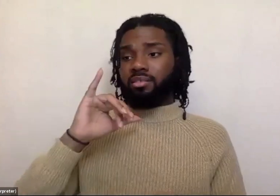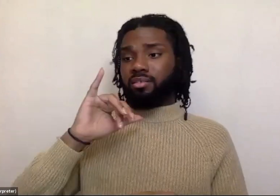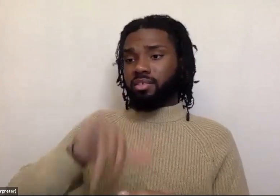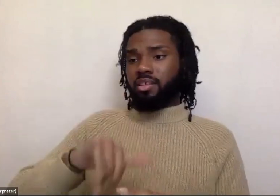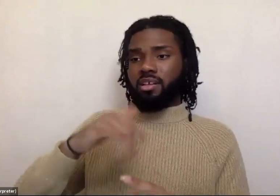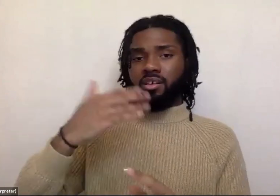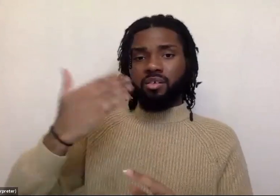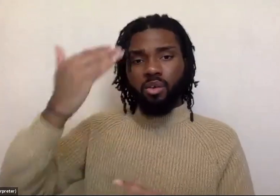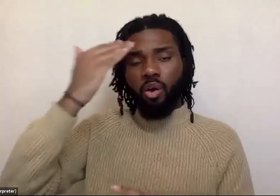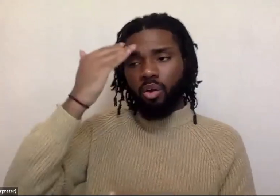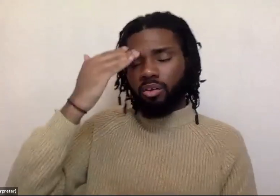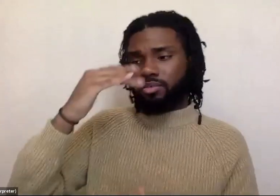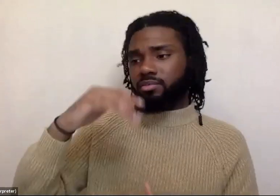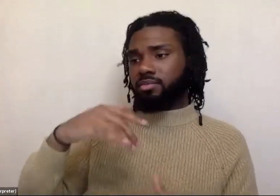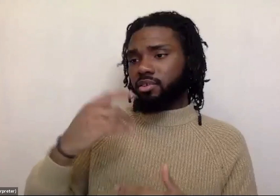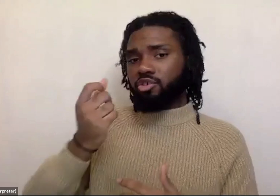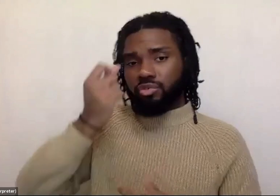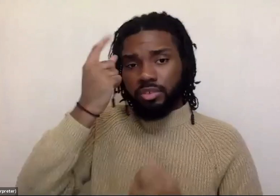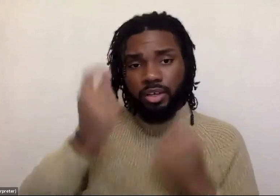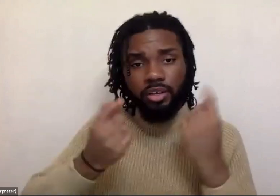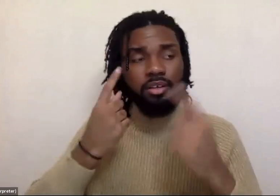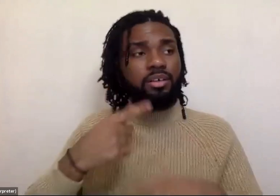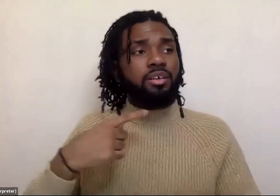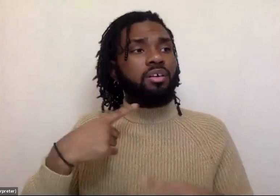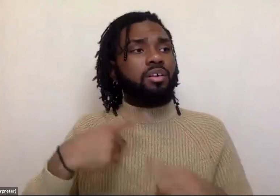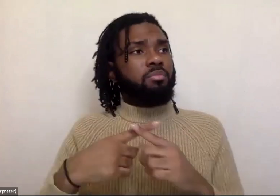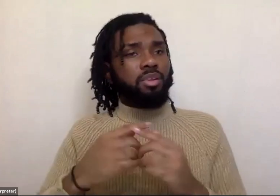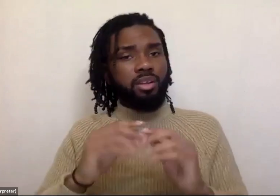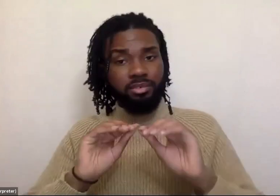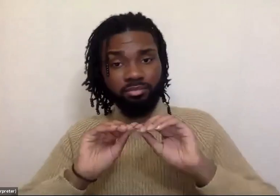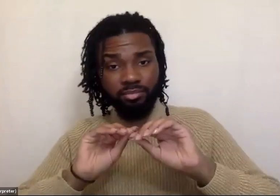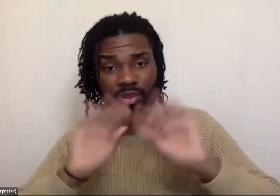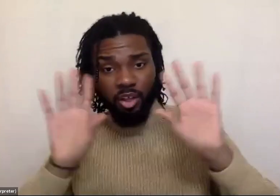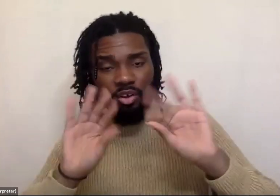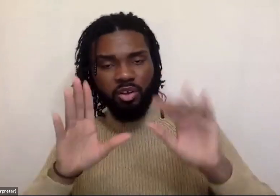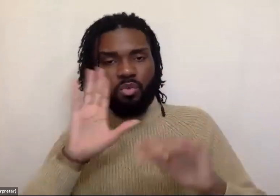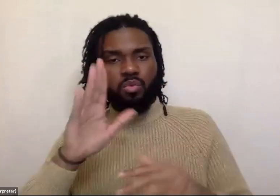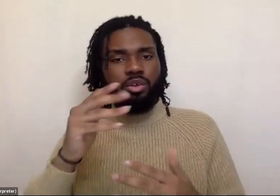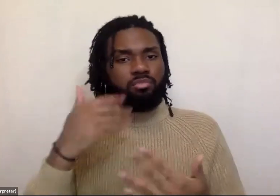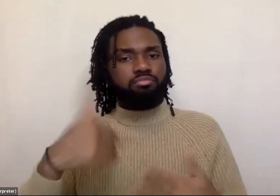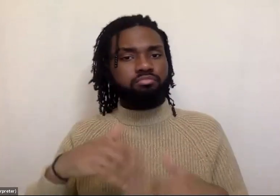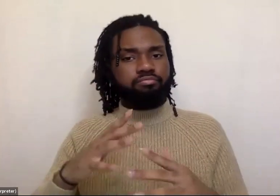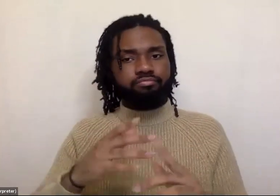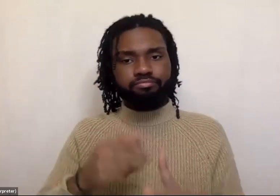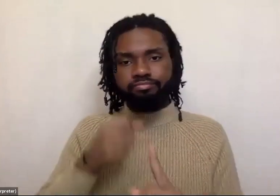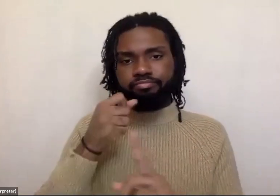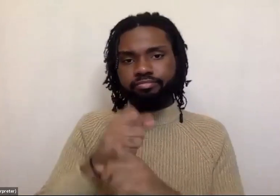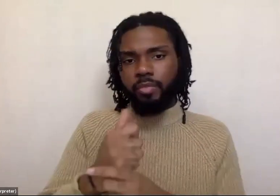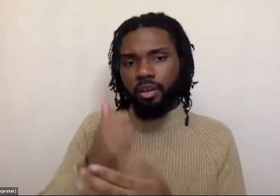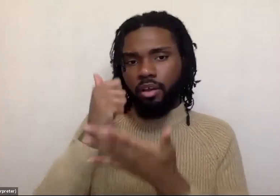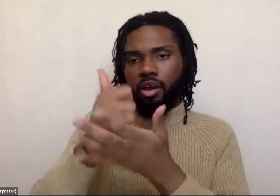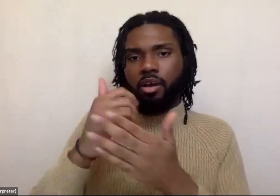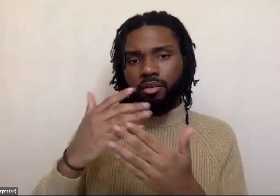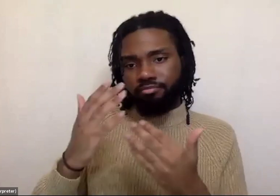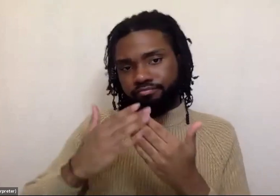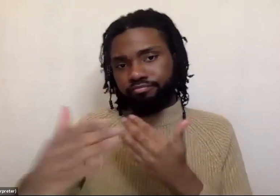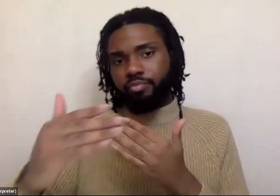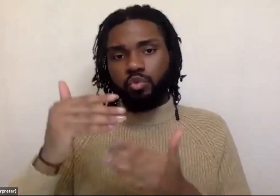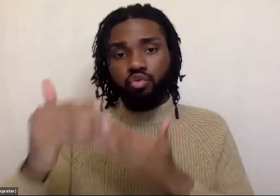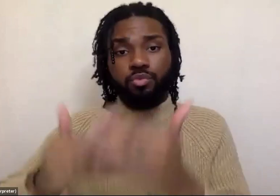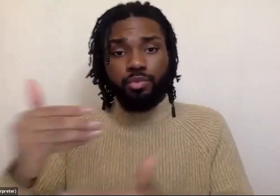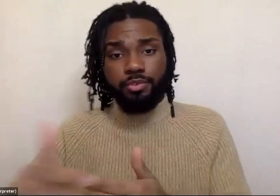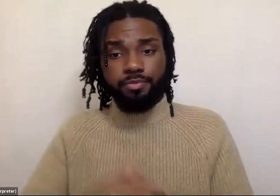of understanding and the sense of clarity is going to make the difference for the next generations. And one of the